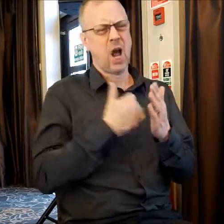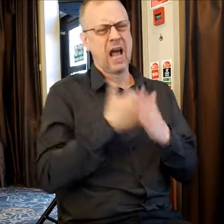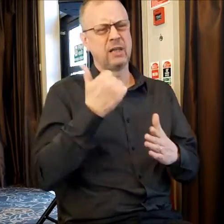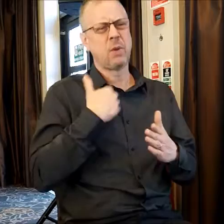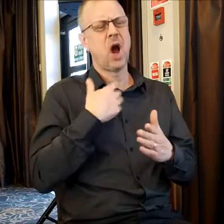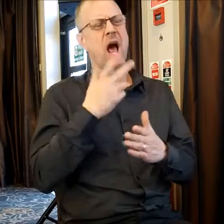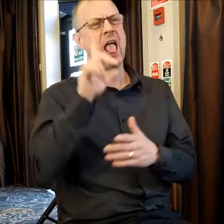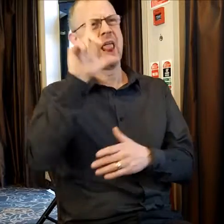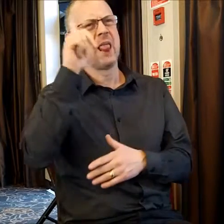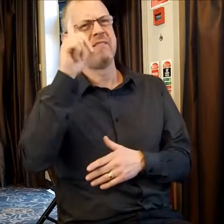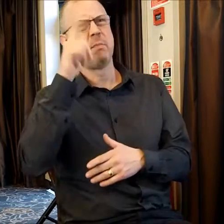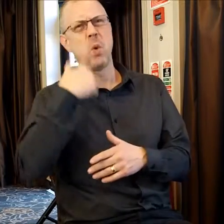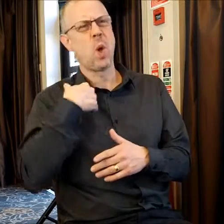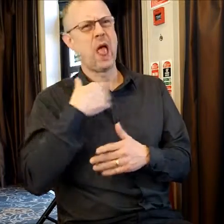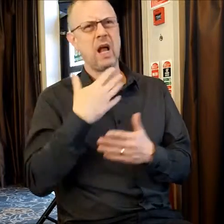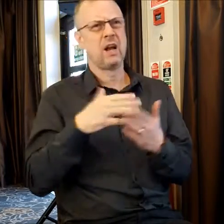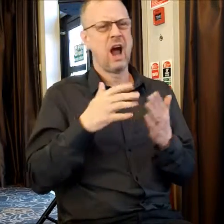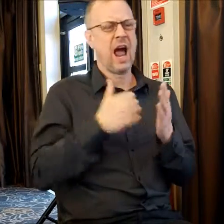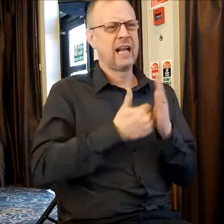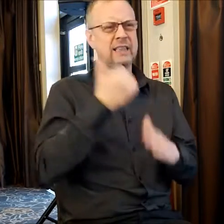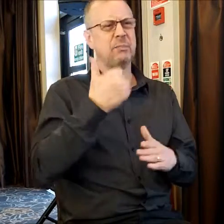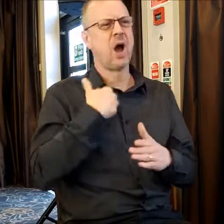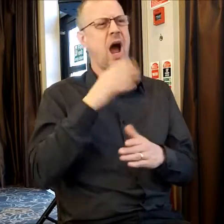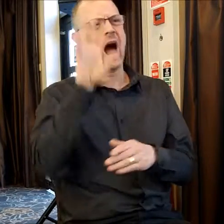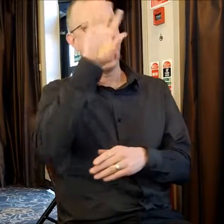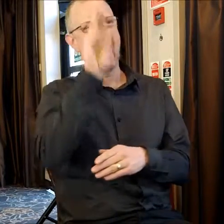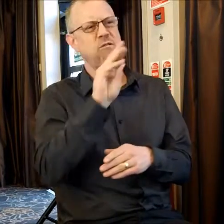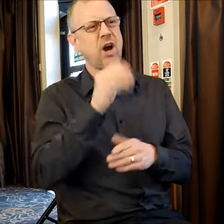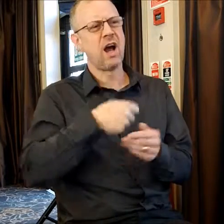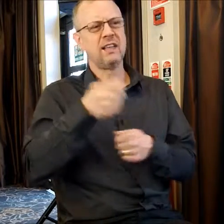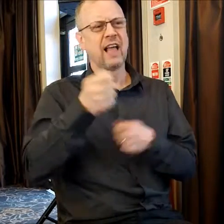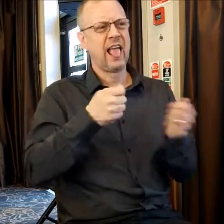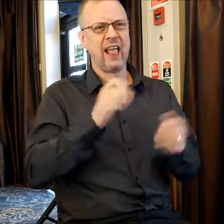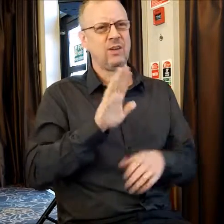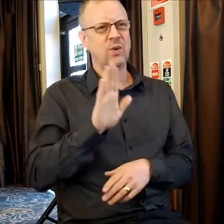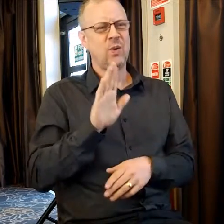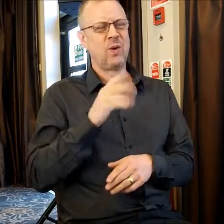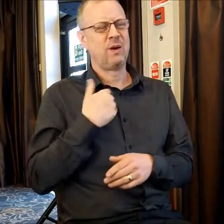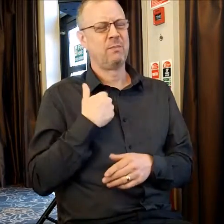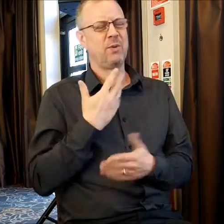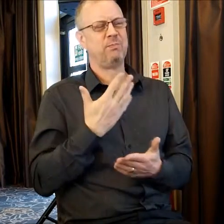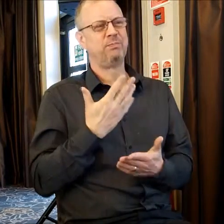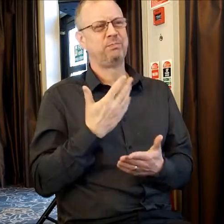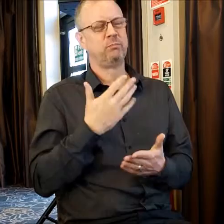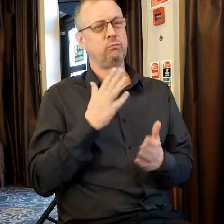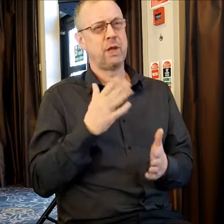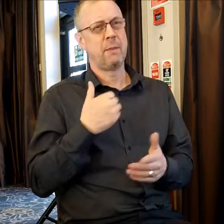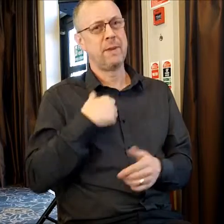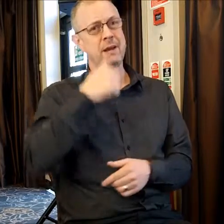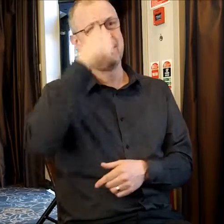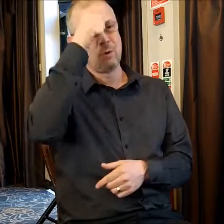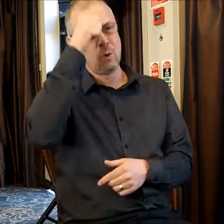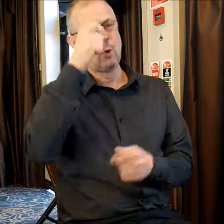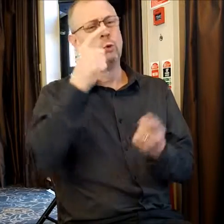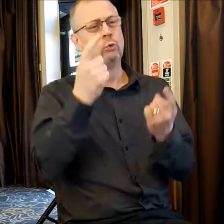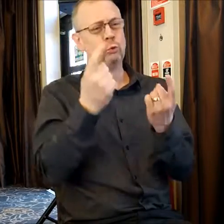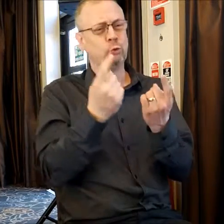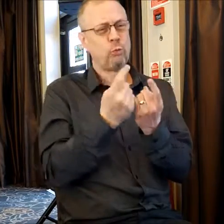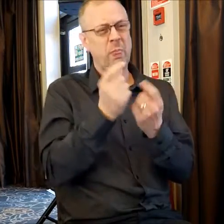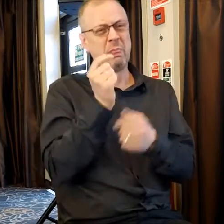Liverpool, so I can't tick any of those boxes, but I know a bit from the way we've learned, which has generally